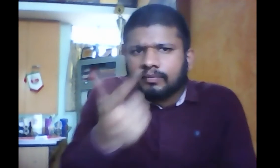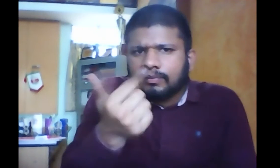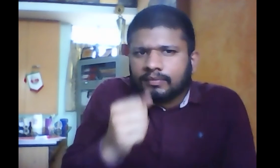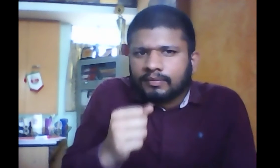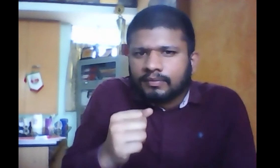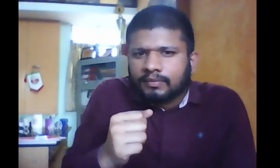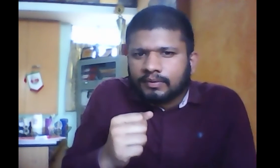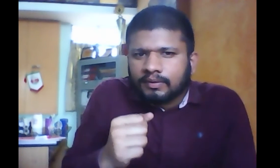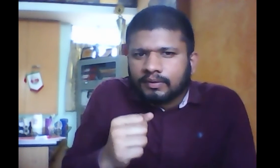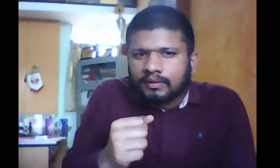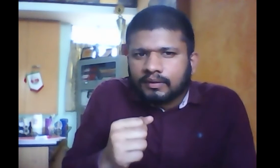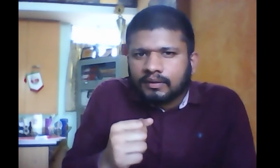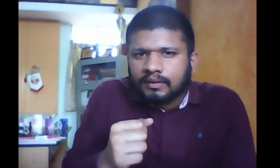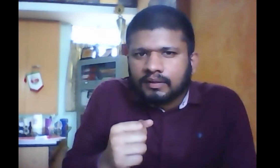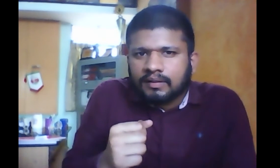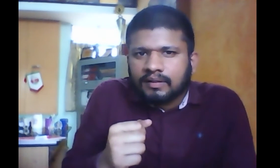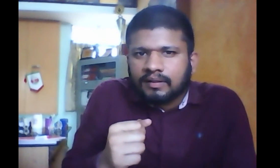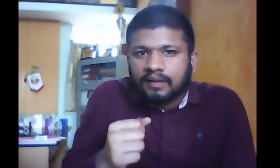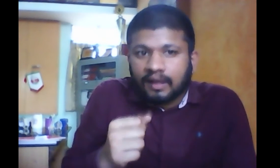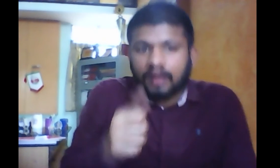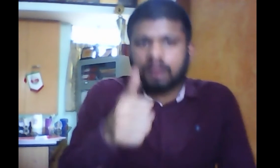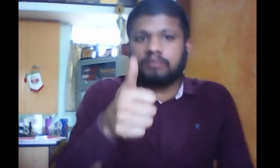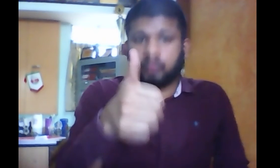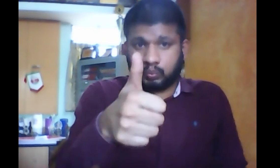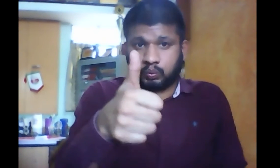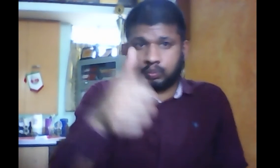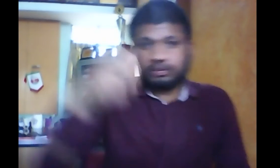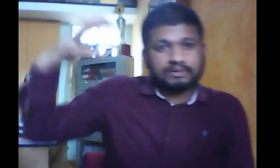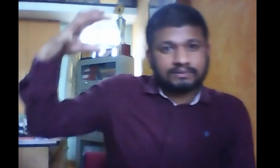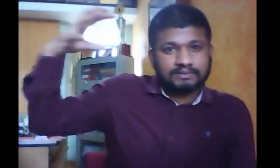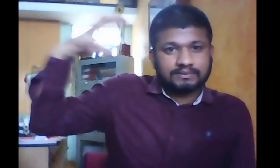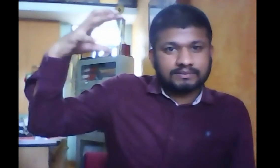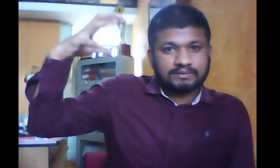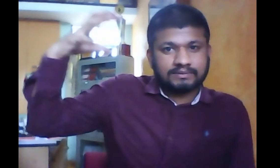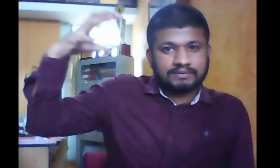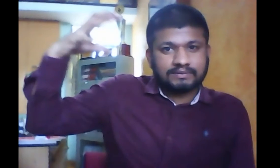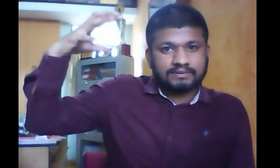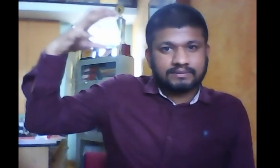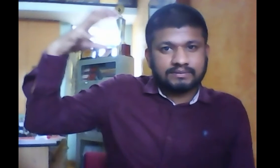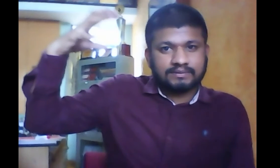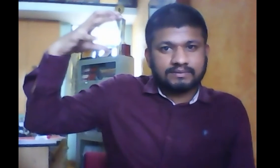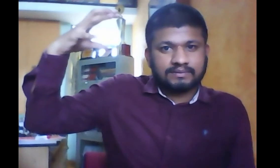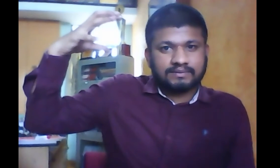What is the sign for good afternoon? Very nice, man. Very nice. Good Hiren. Good follow me. Good